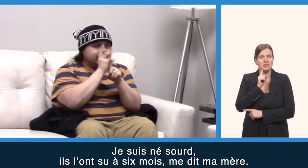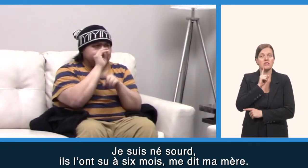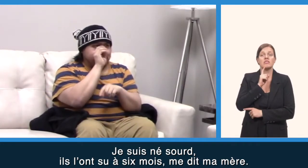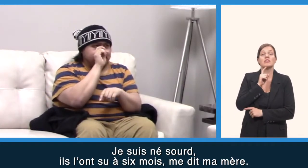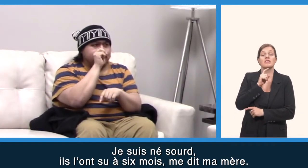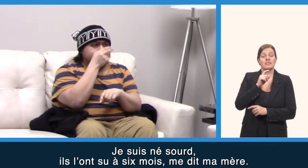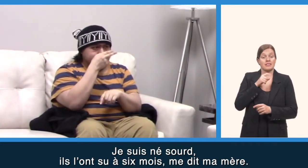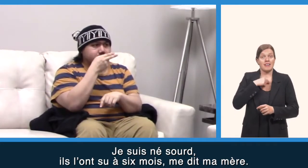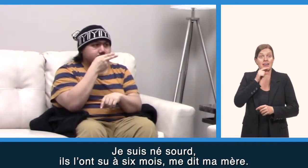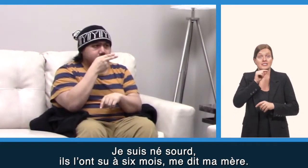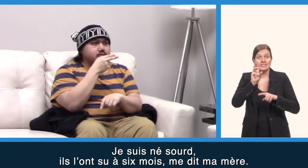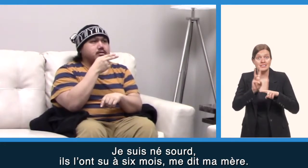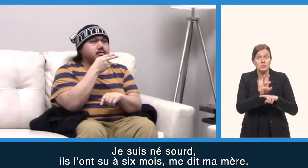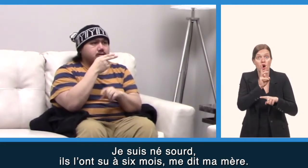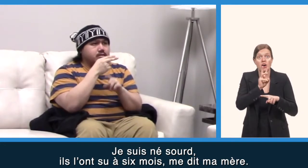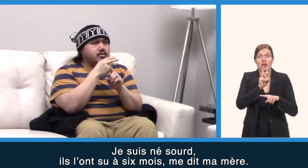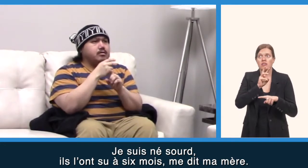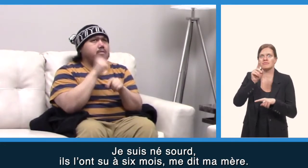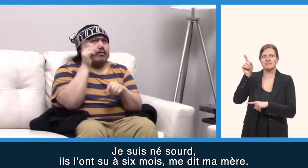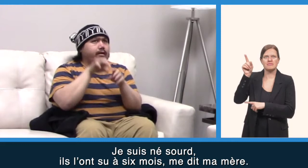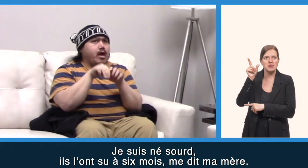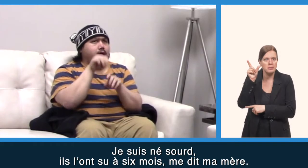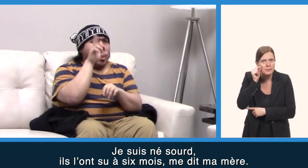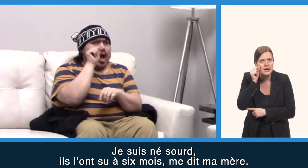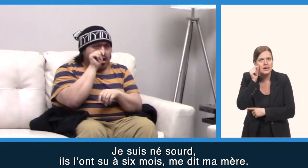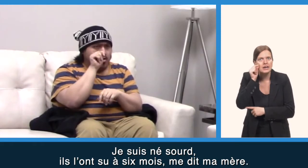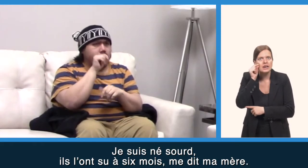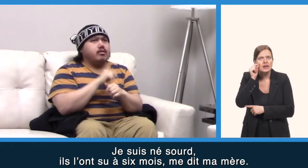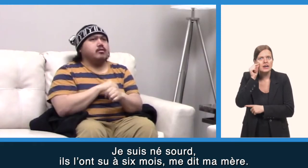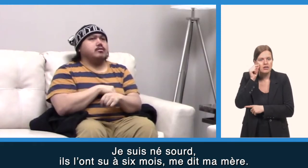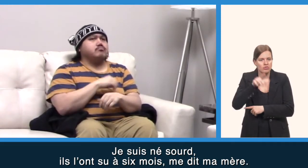deaf. They knew at 6 months, my mom tells me.